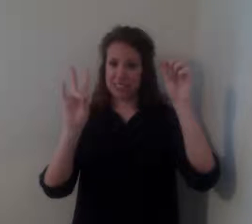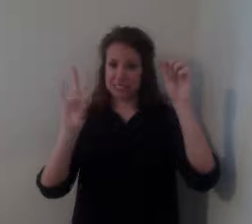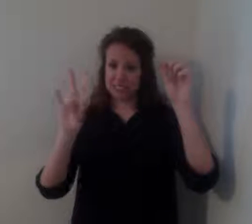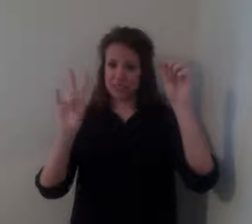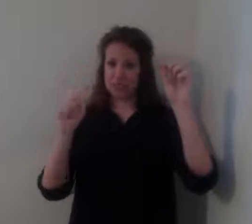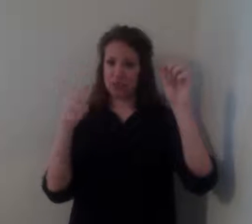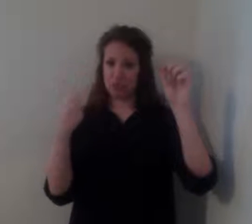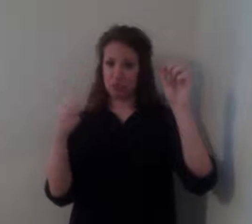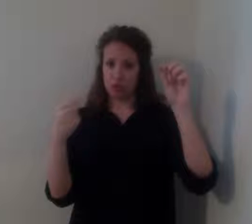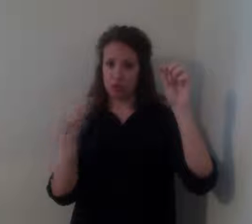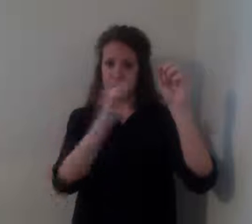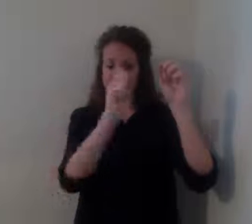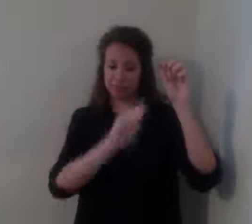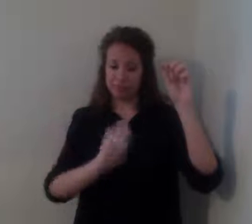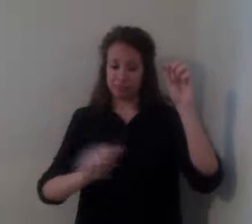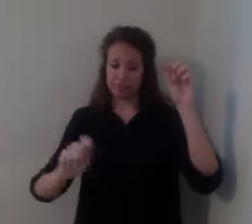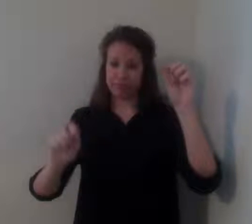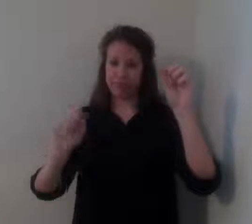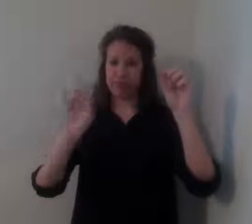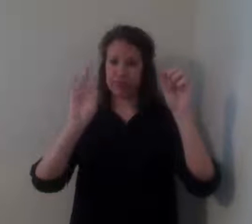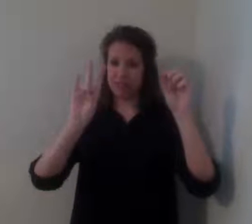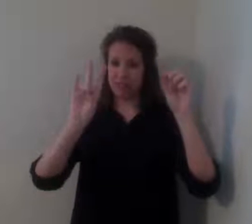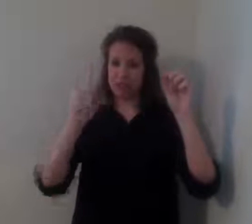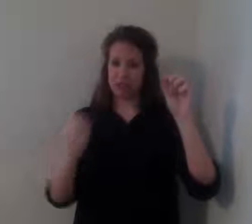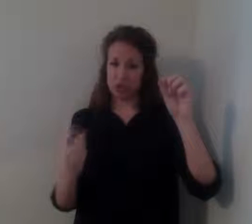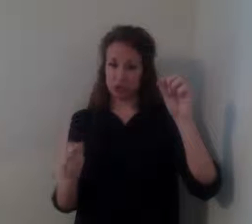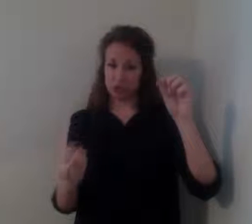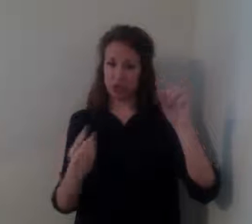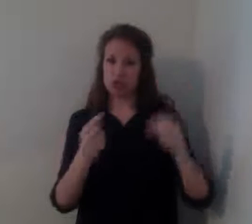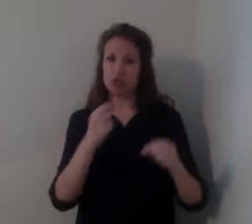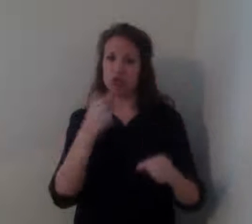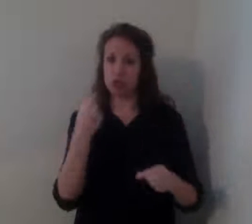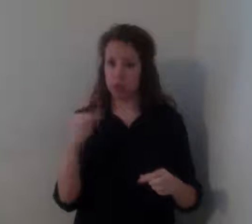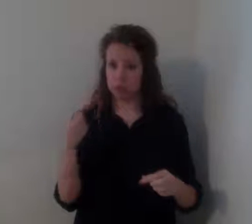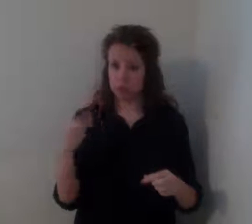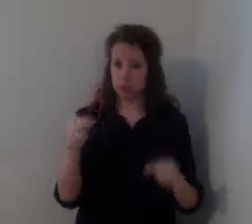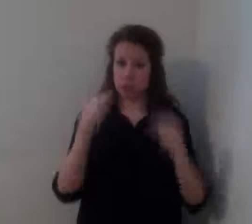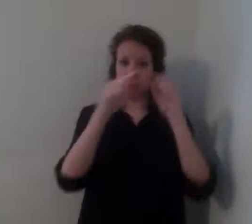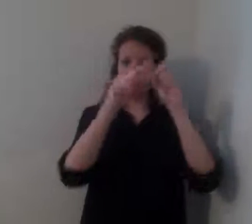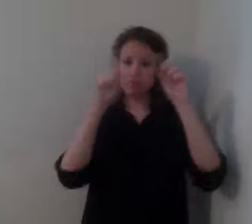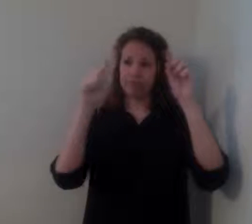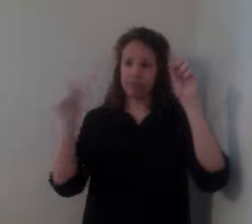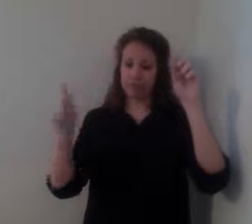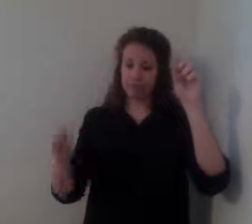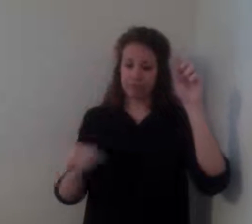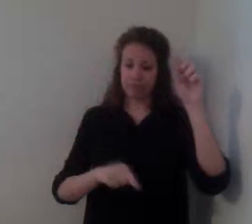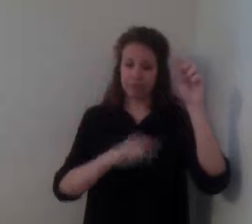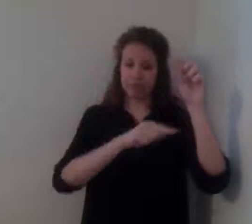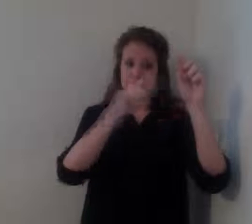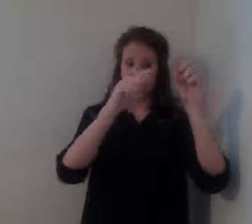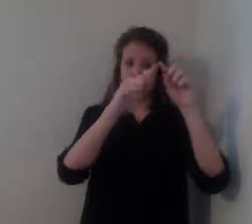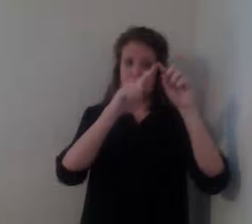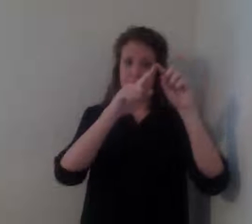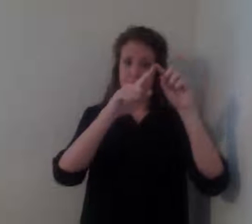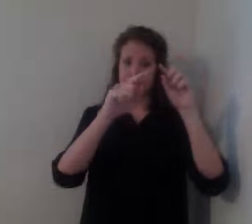12, or 7/12 of the circle, is shaded green. The hexagon is divided into 6 equal parts, and 5 of those